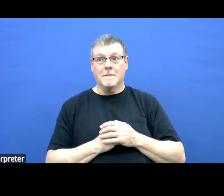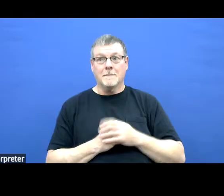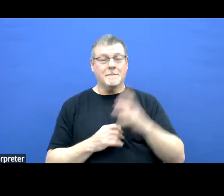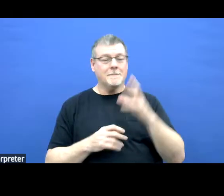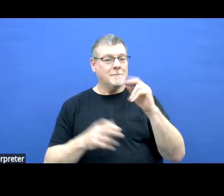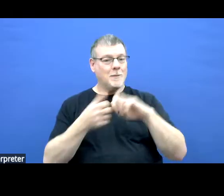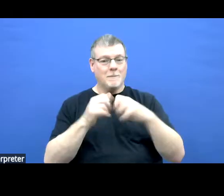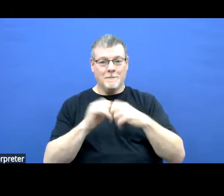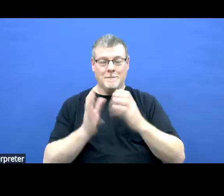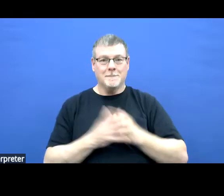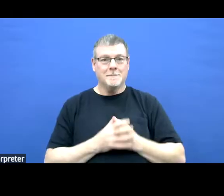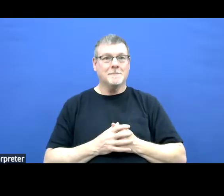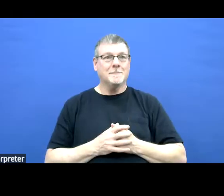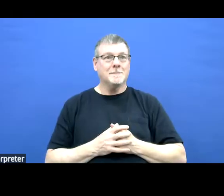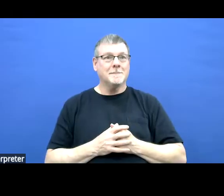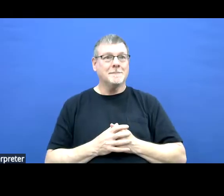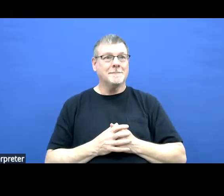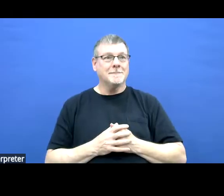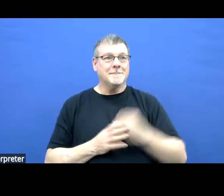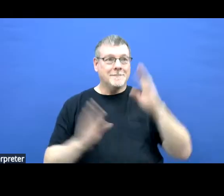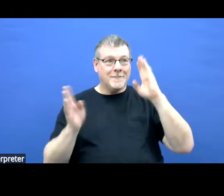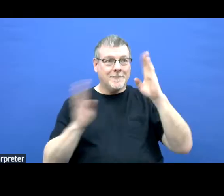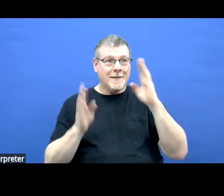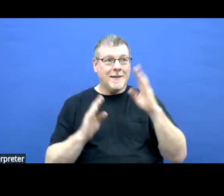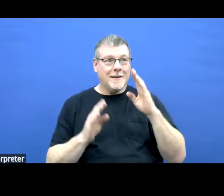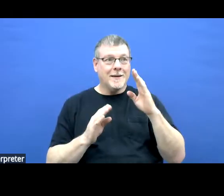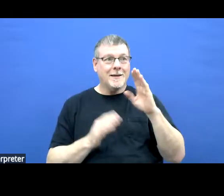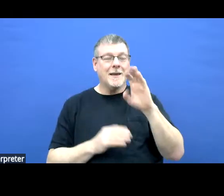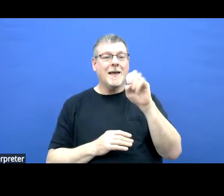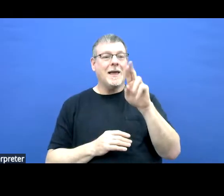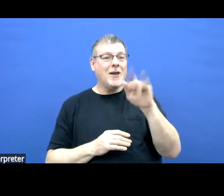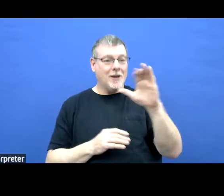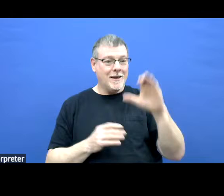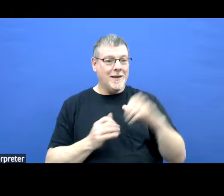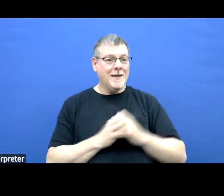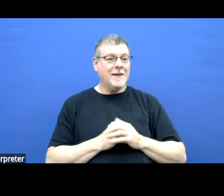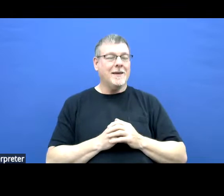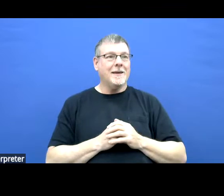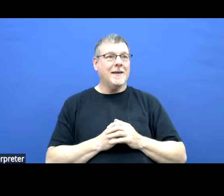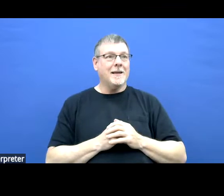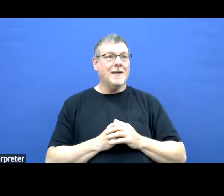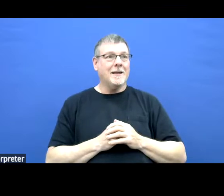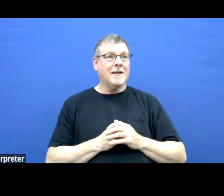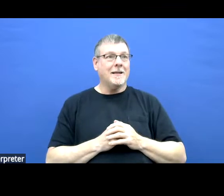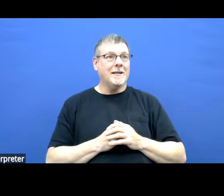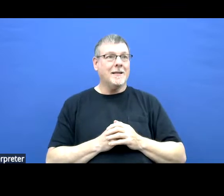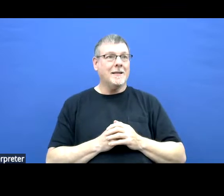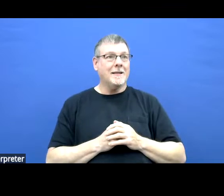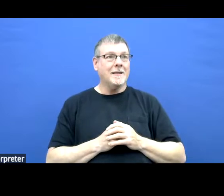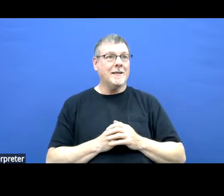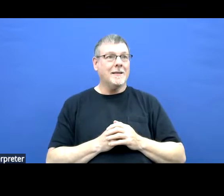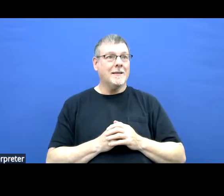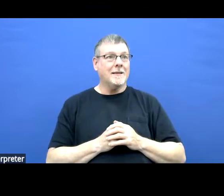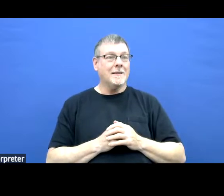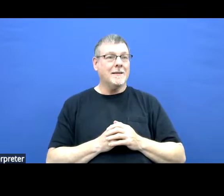problem. Hey, how are you? I'm Eric Wright with Wilmerite. Eric? Any questions? Yeah.